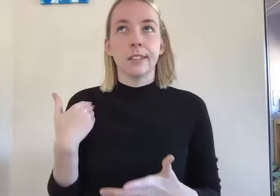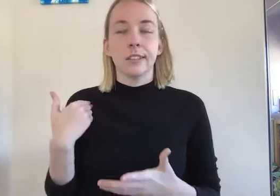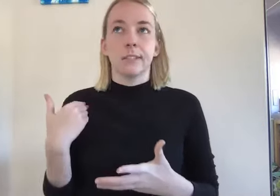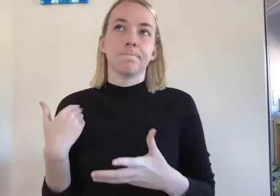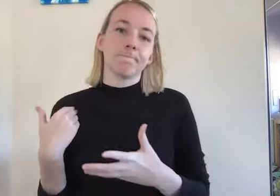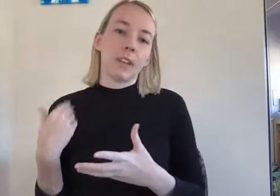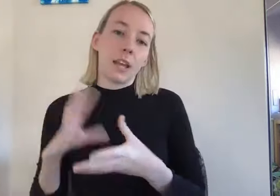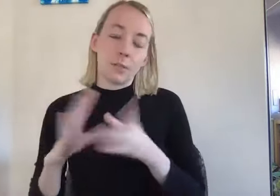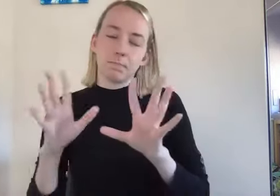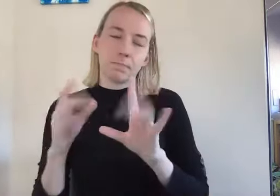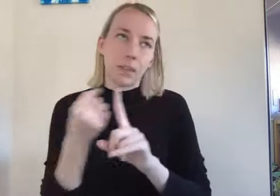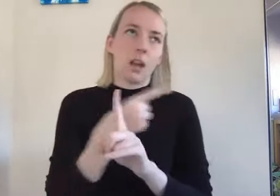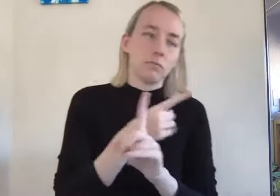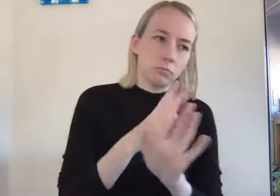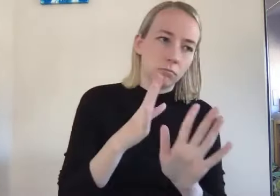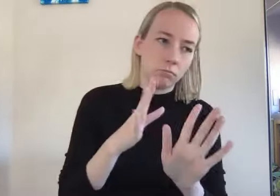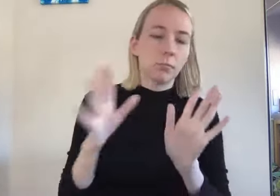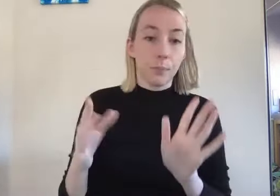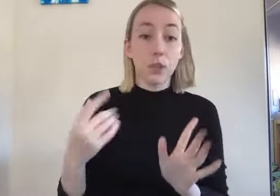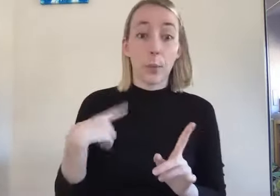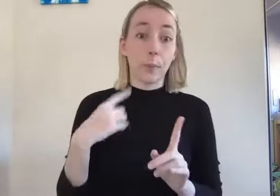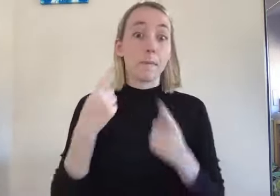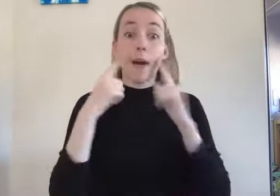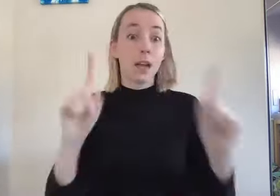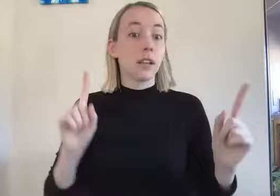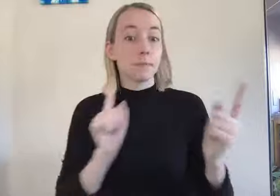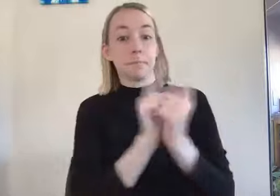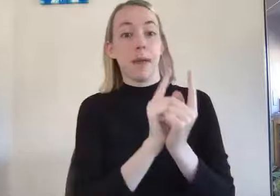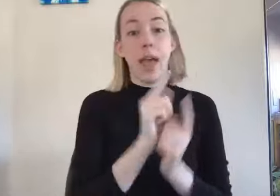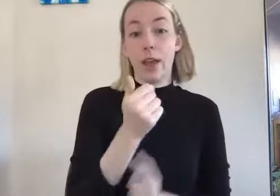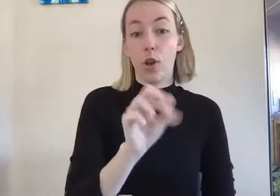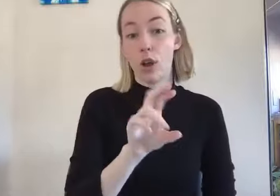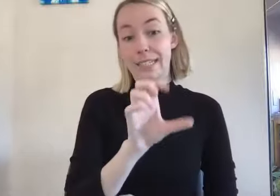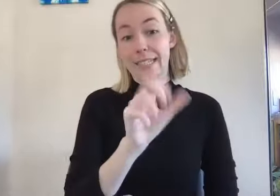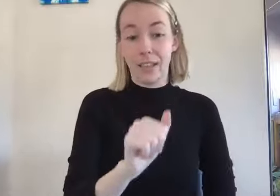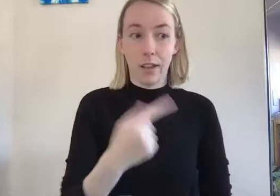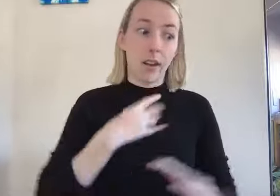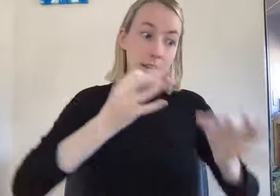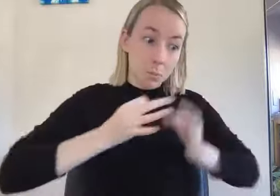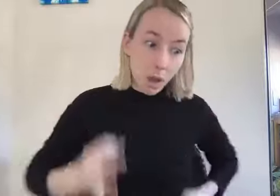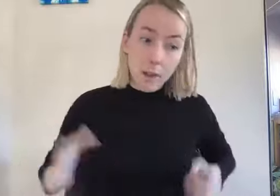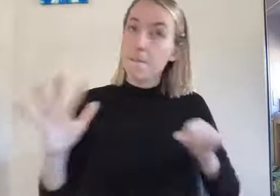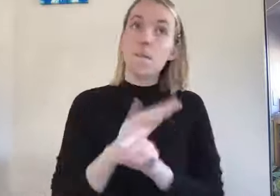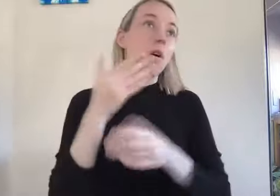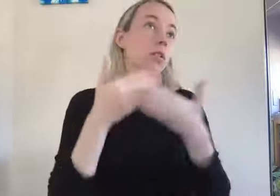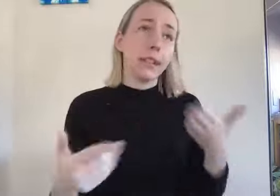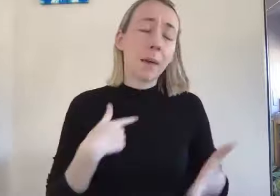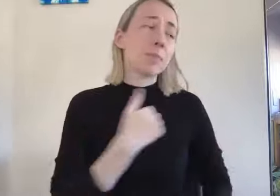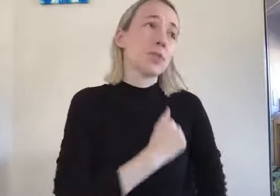I had a friend who, so anyway, eventually I went to Mrs. Garcia, and I met with her, and I went through the whole